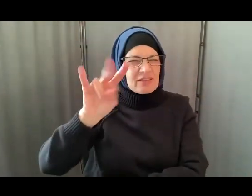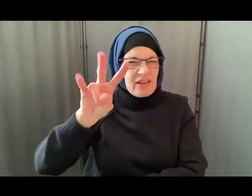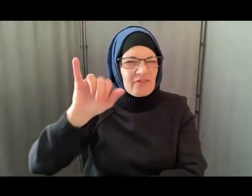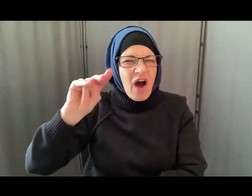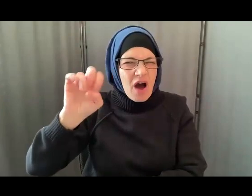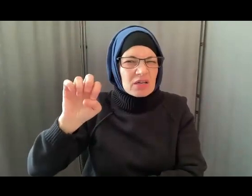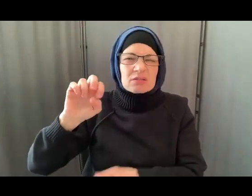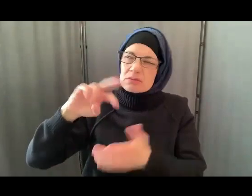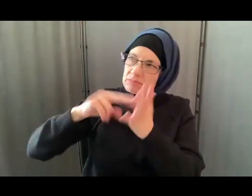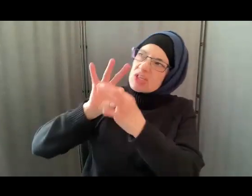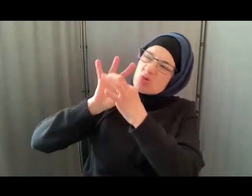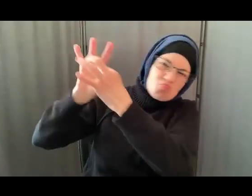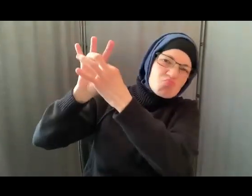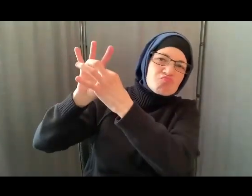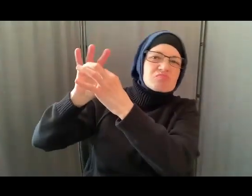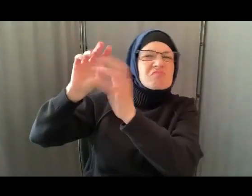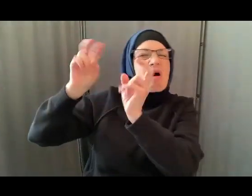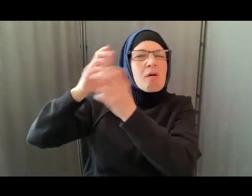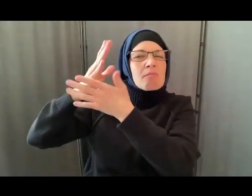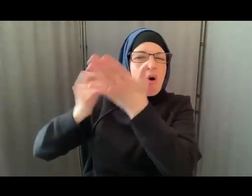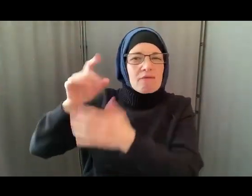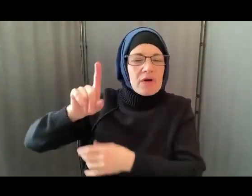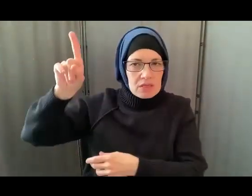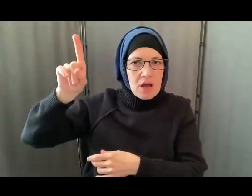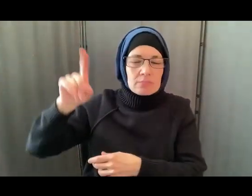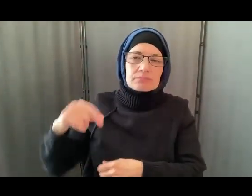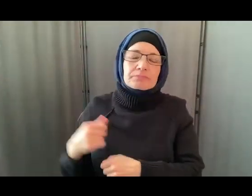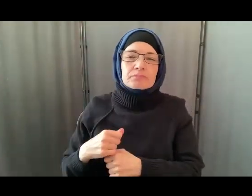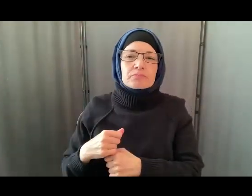And we discuss this frequently.